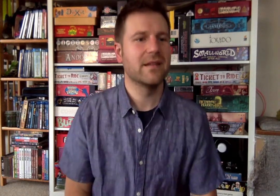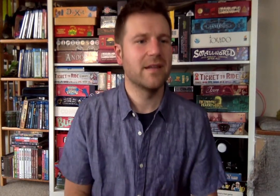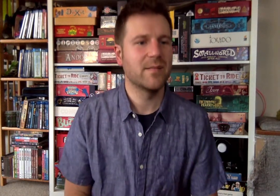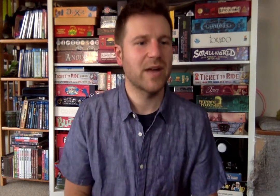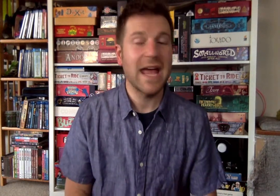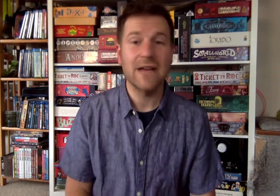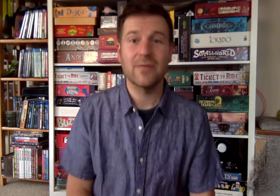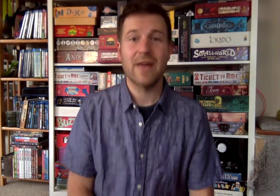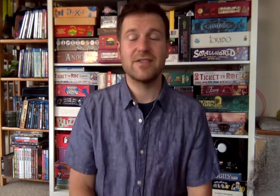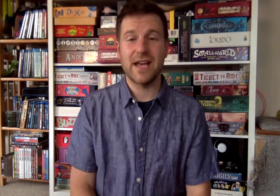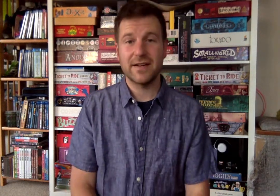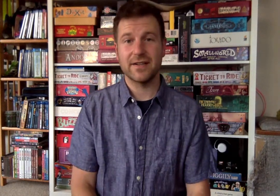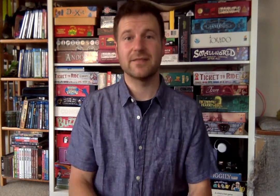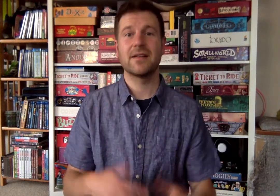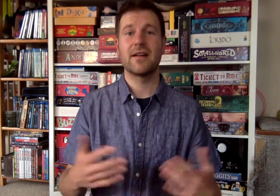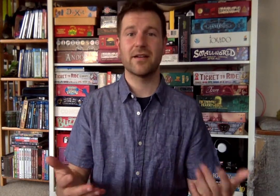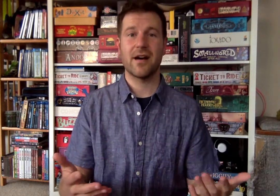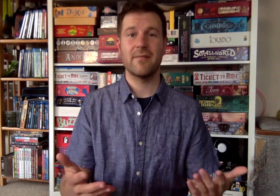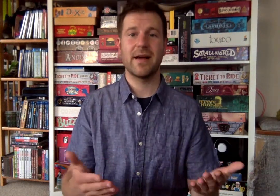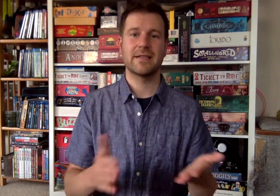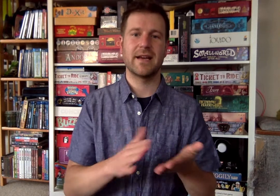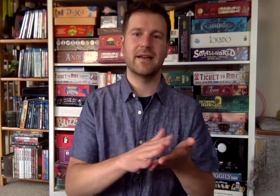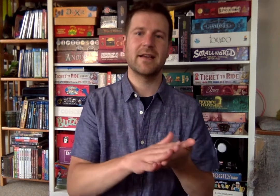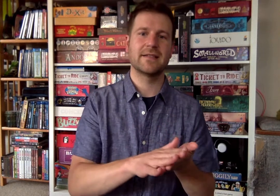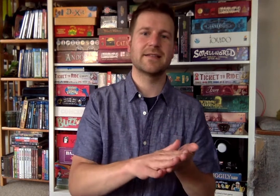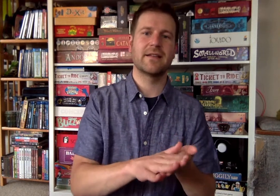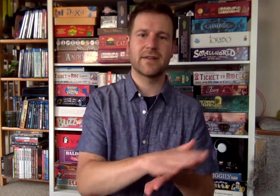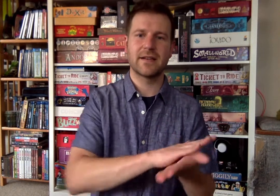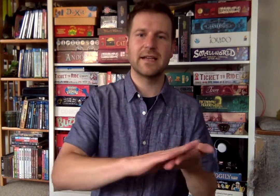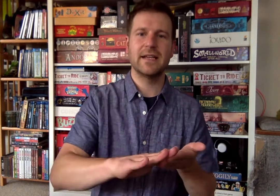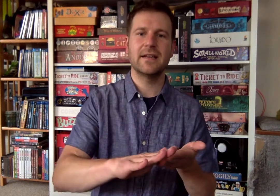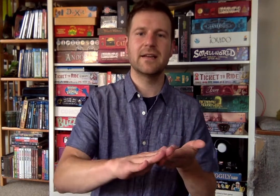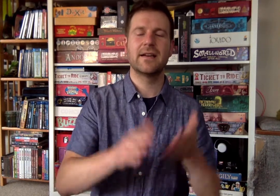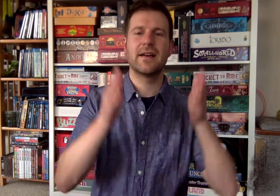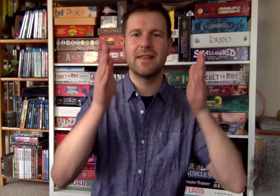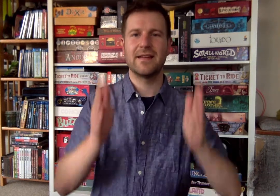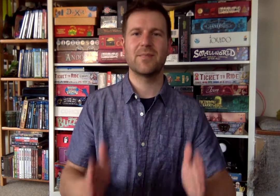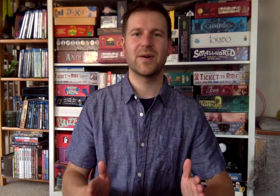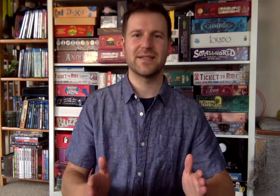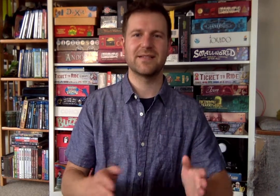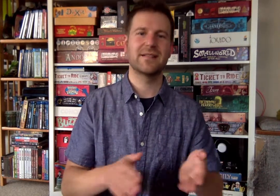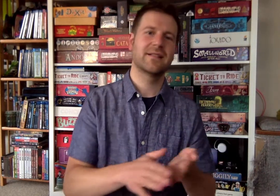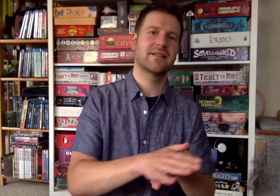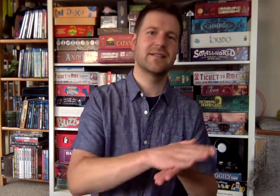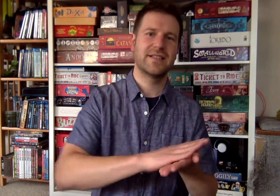Number 8, we have janitor, another compound sign. It's the sign for clean and then person.